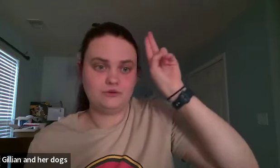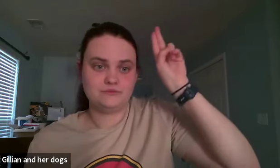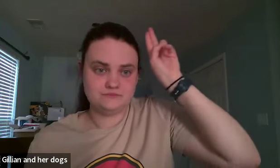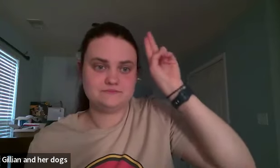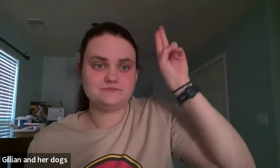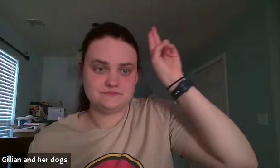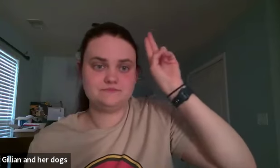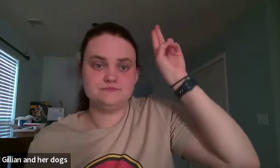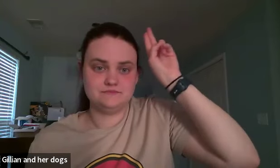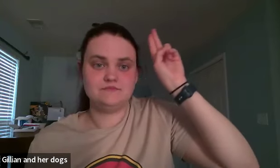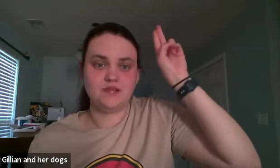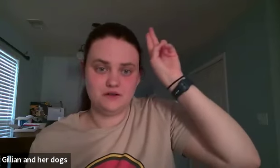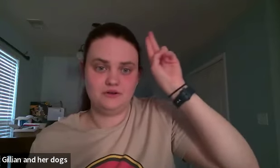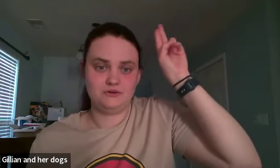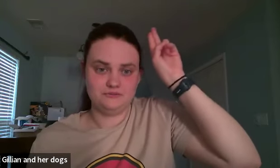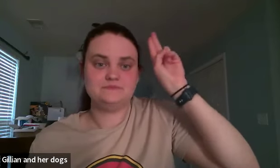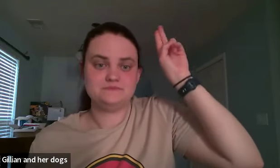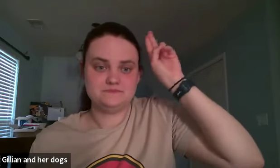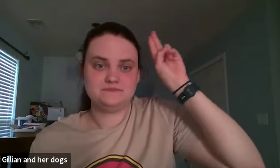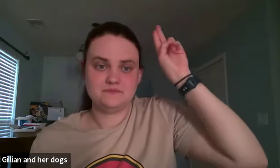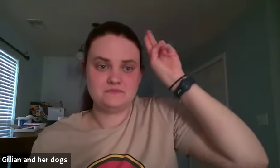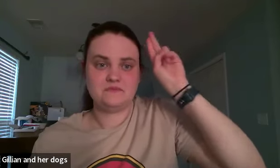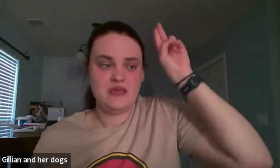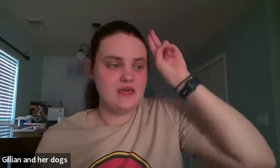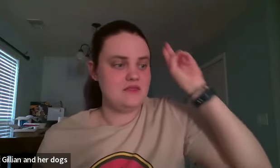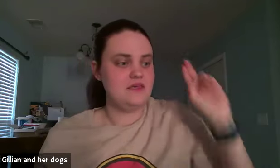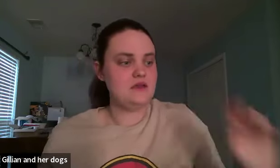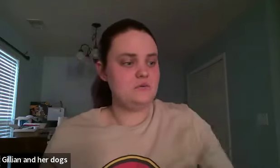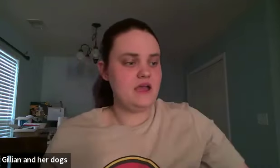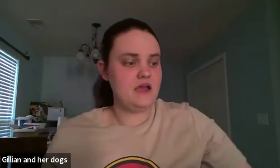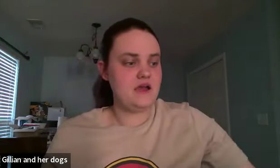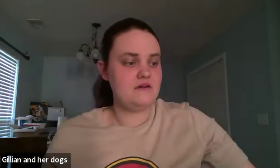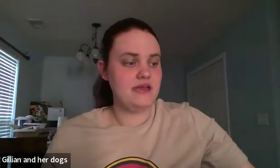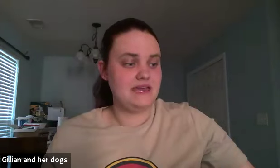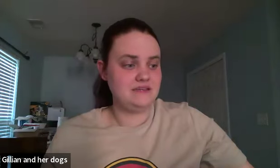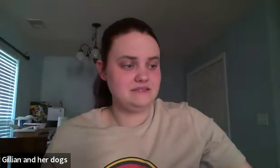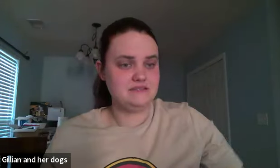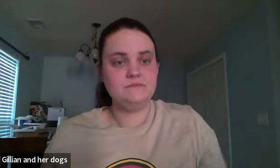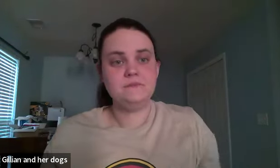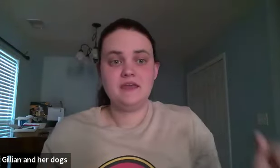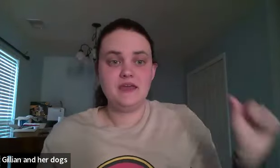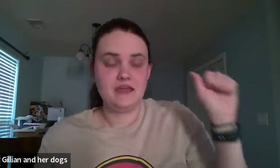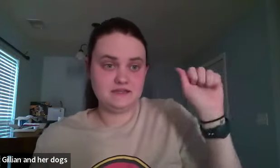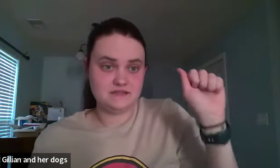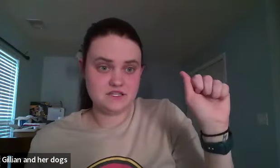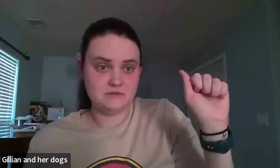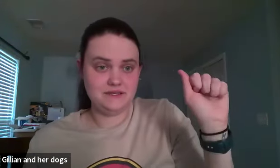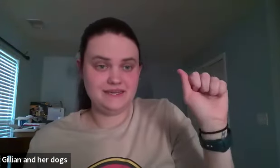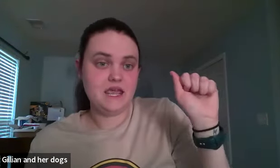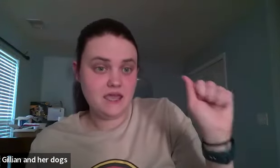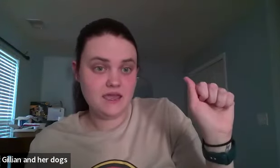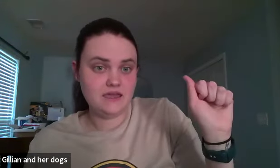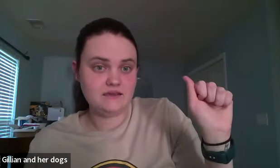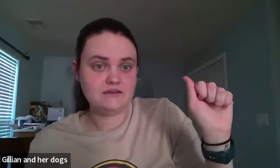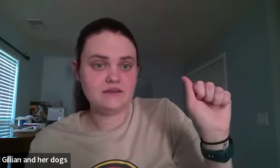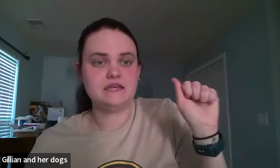Uncle. Uncle. Then we have aunt. Aunt is going to be an A, and